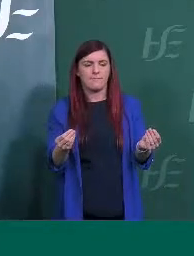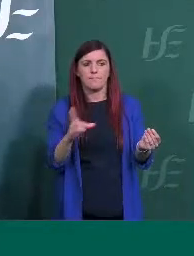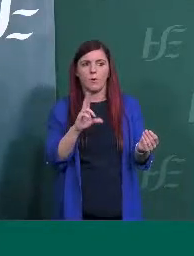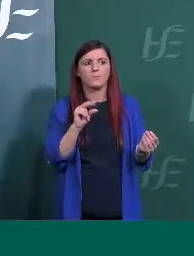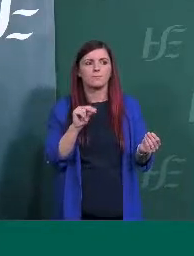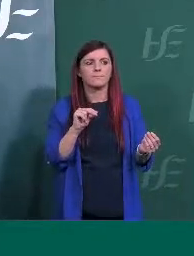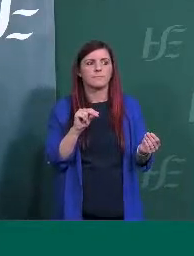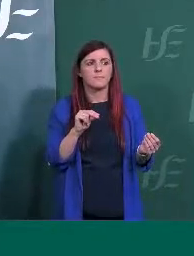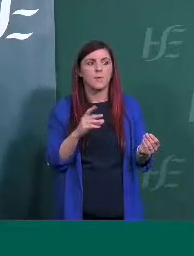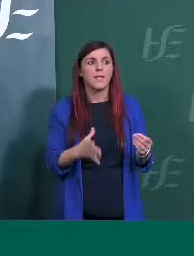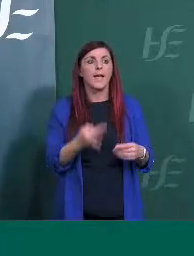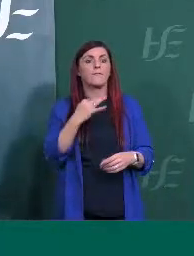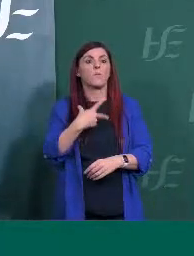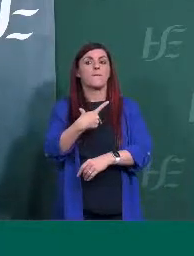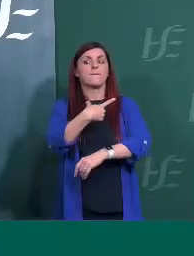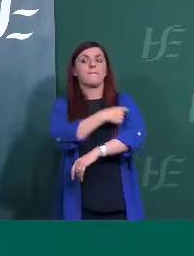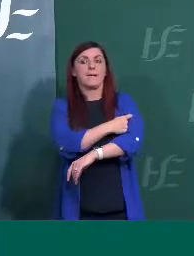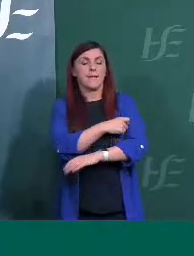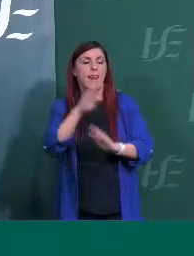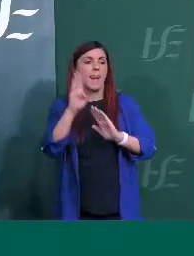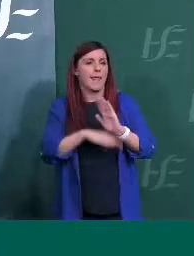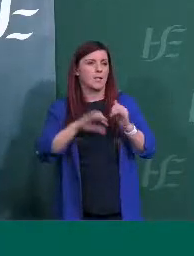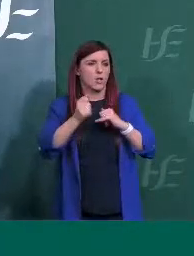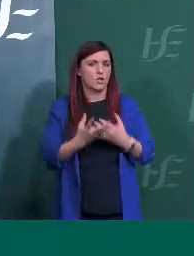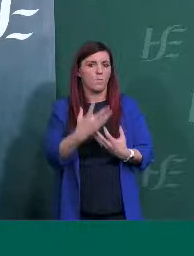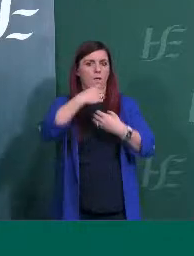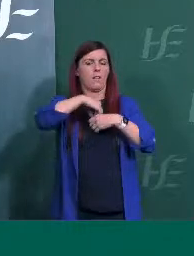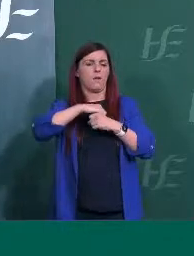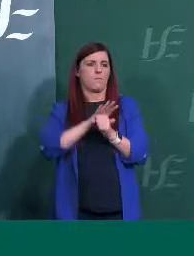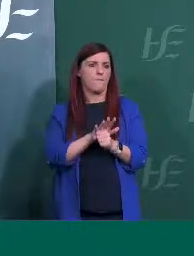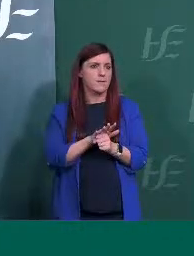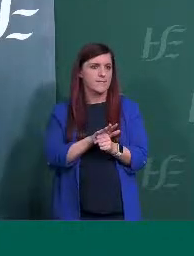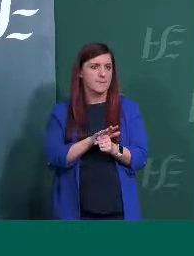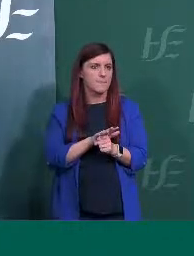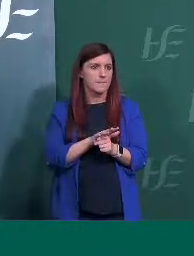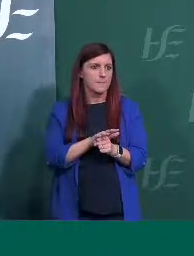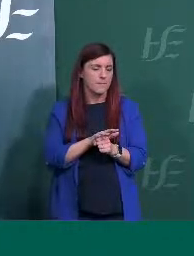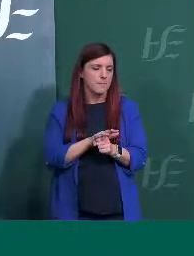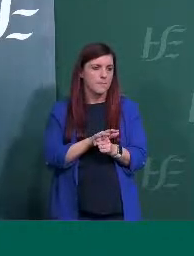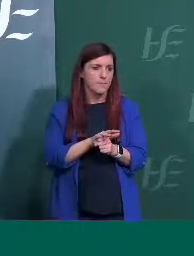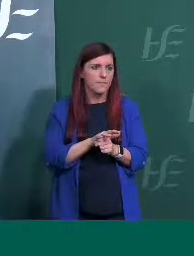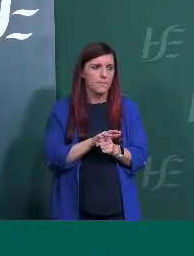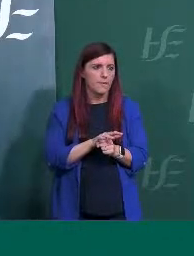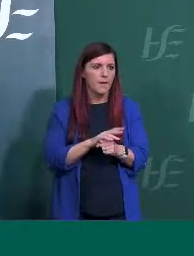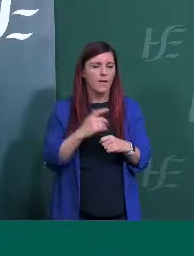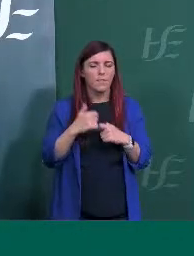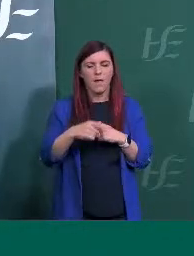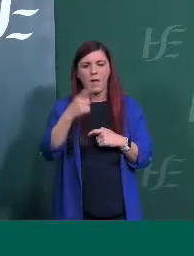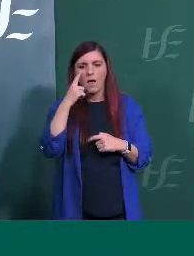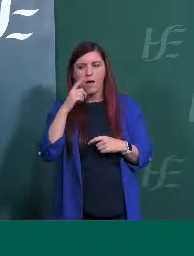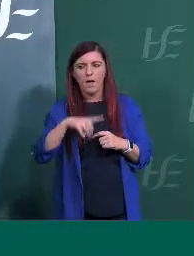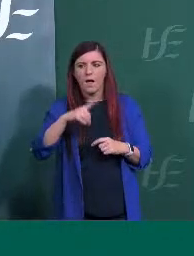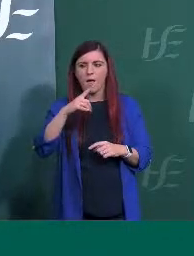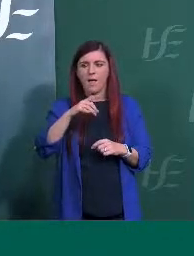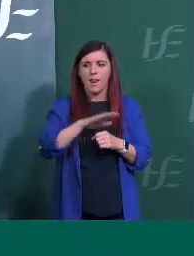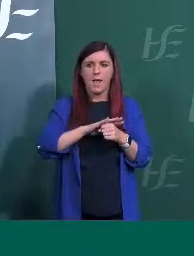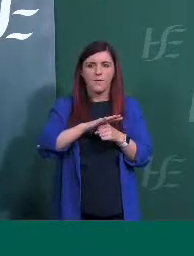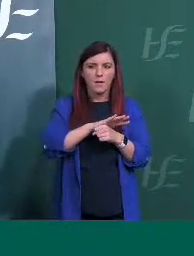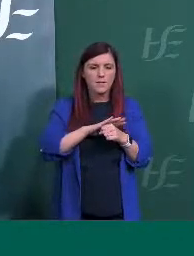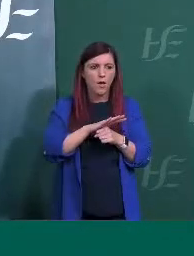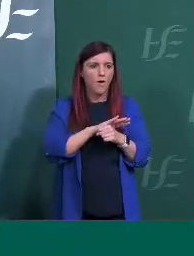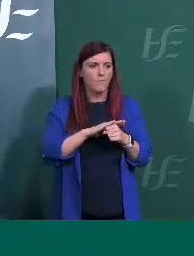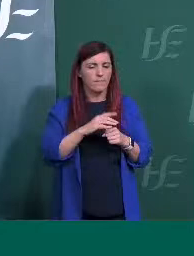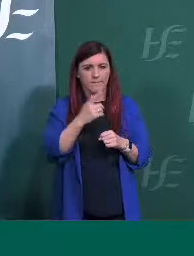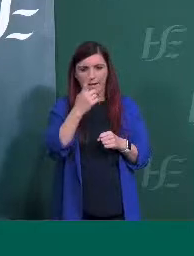vaccinated, you're less likely to acquire the virus, but you're still a relatively high level. And why is that? Well, we see high levels of nasal